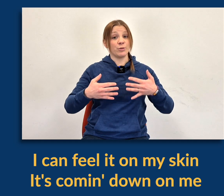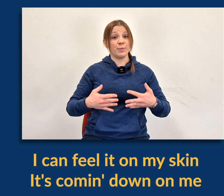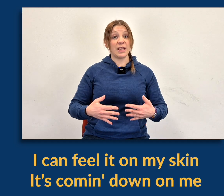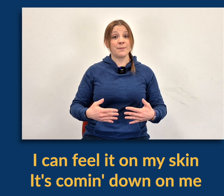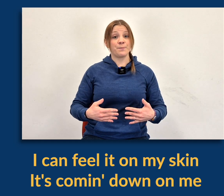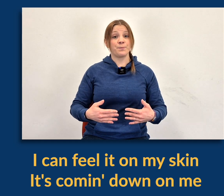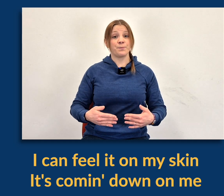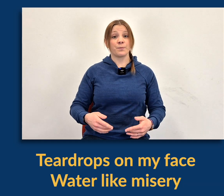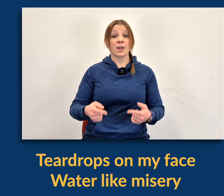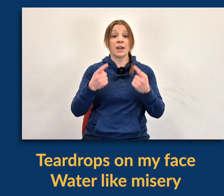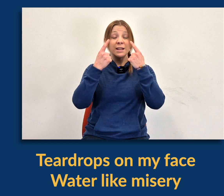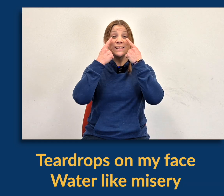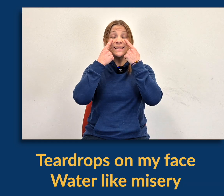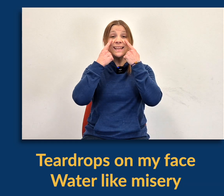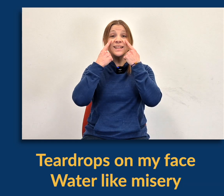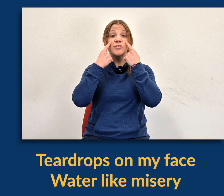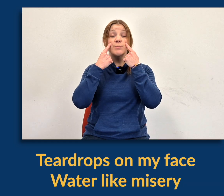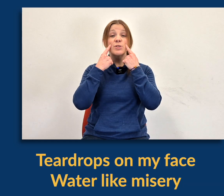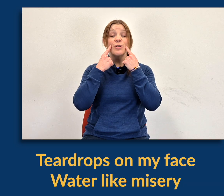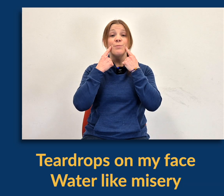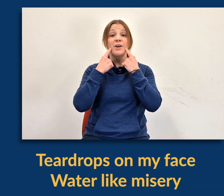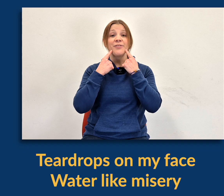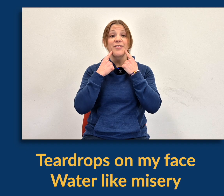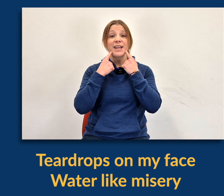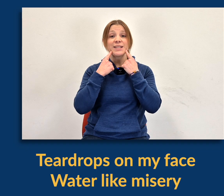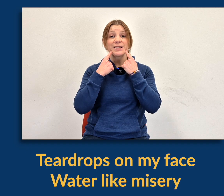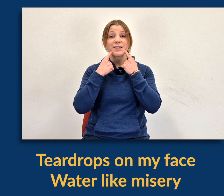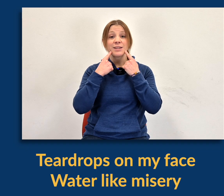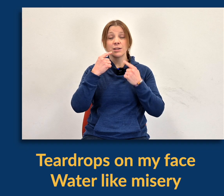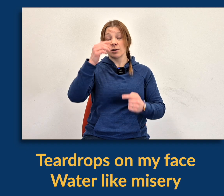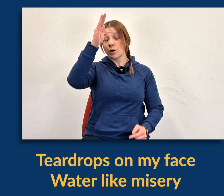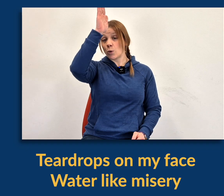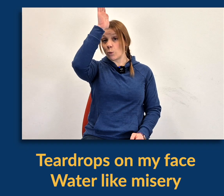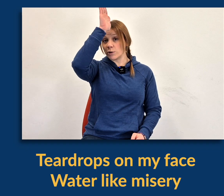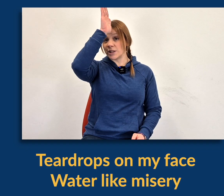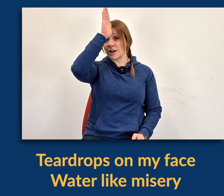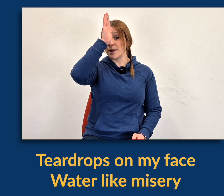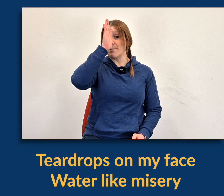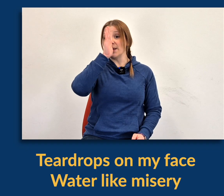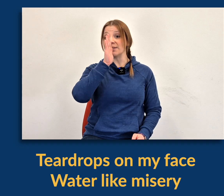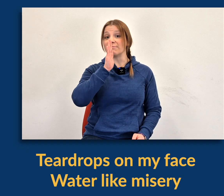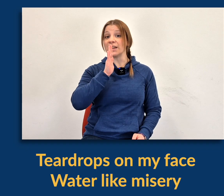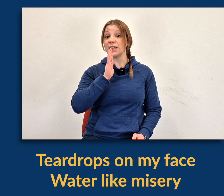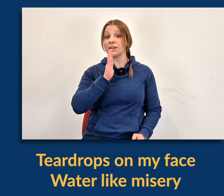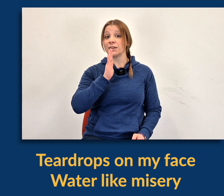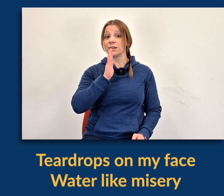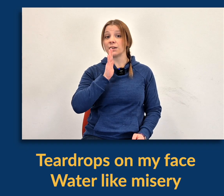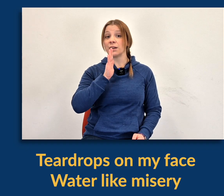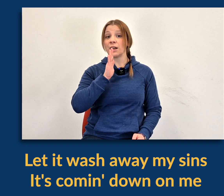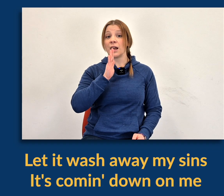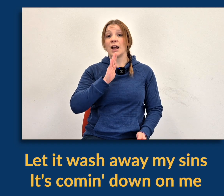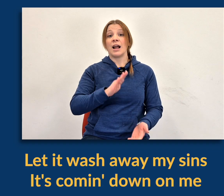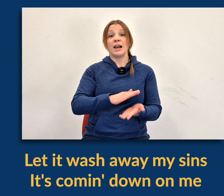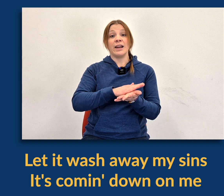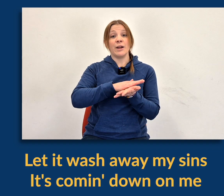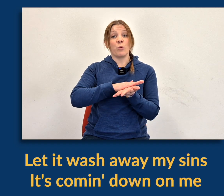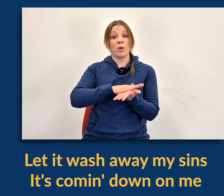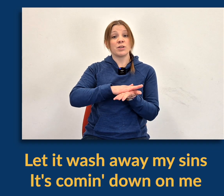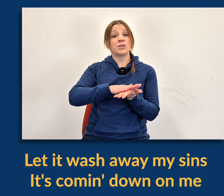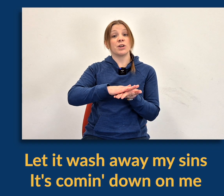me. Teardrops on my face, water like misery. Let it wash